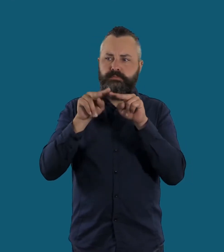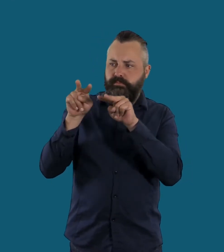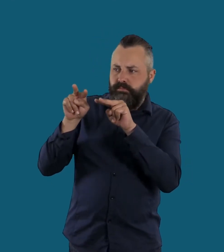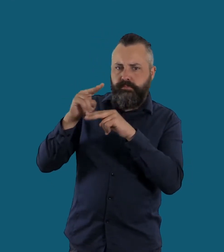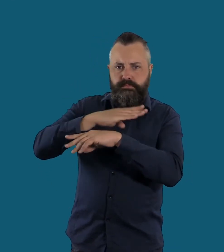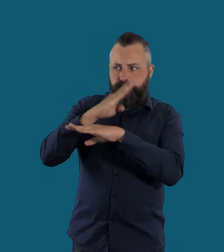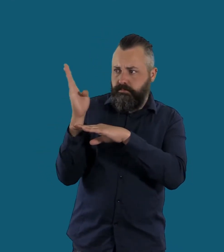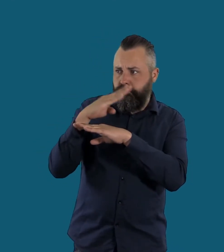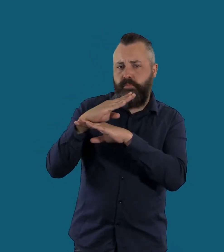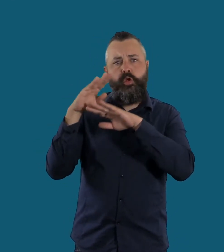Monitor conditions.